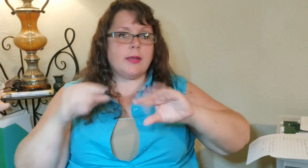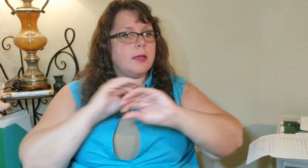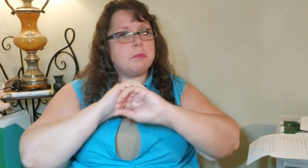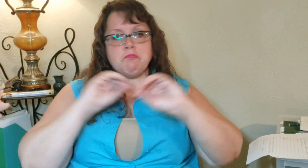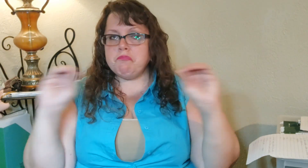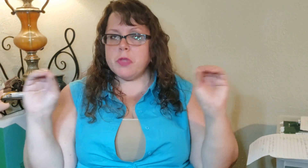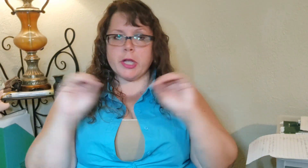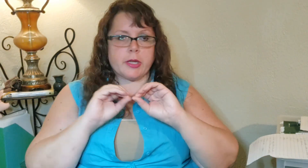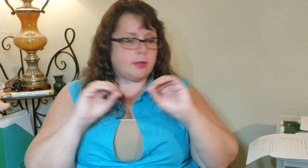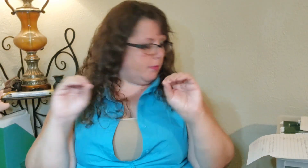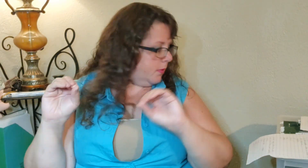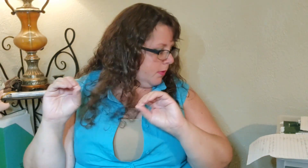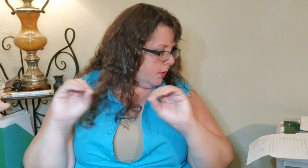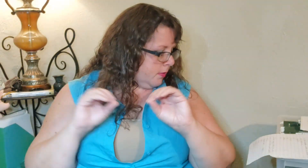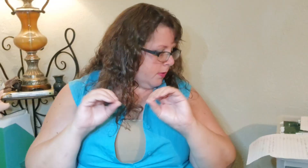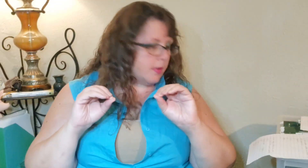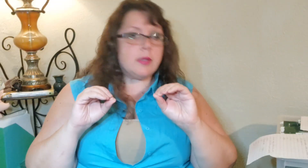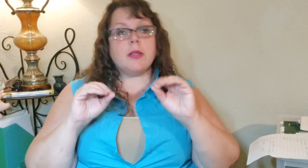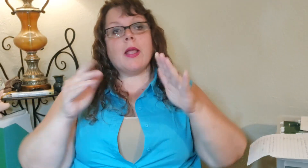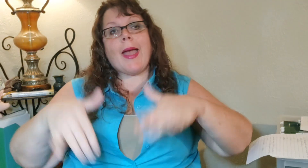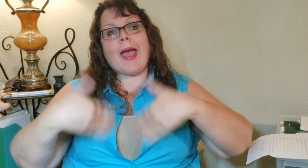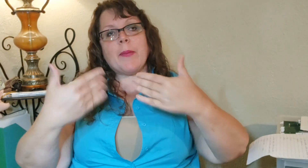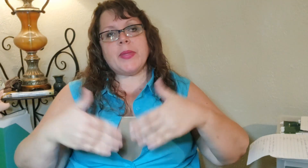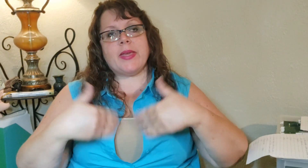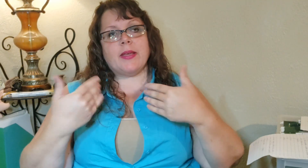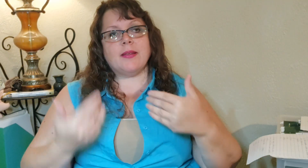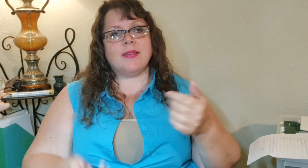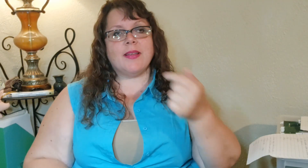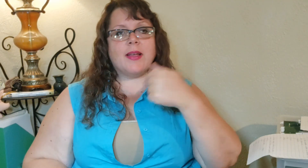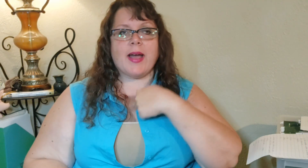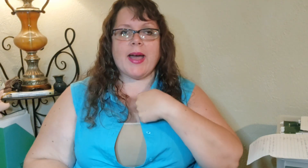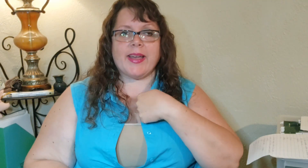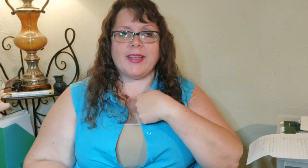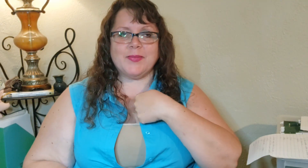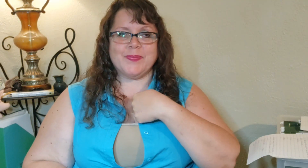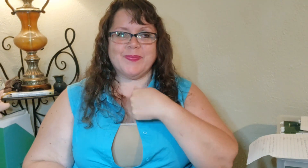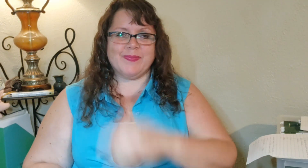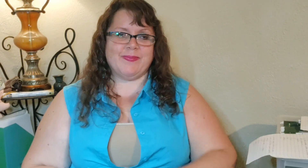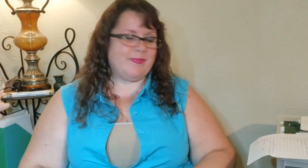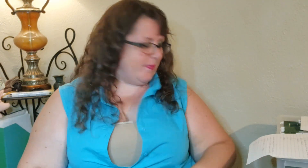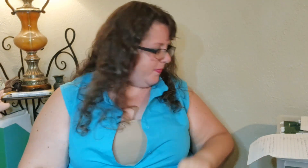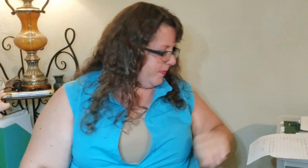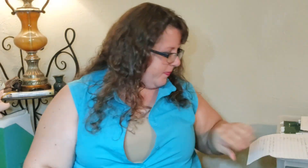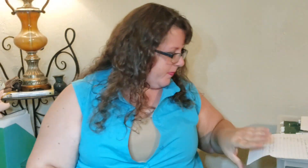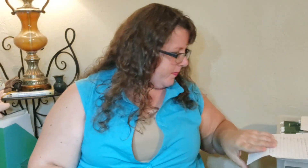pain, none, happy, I.